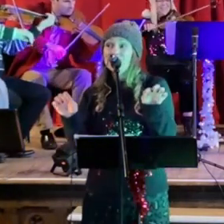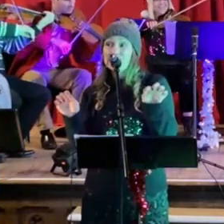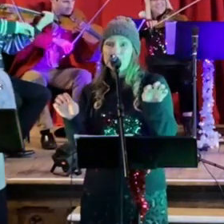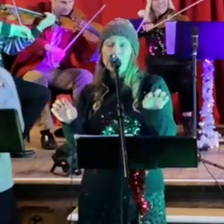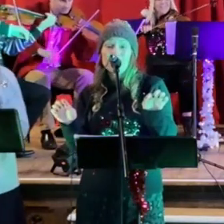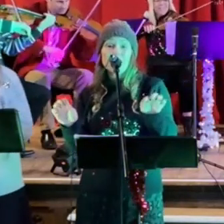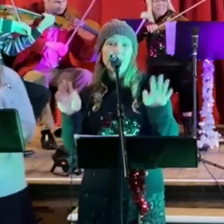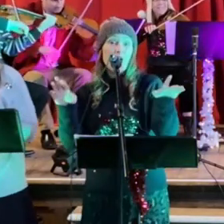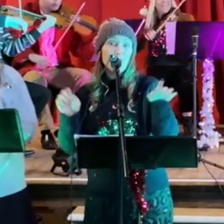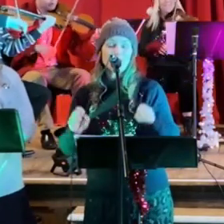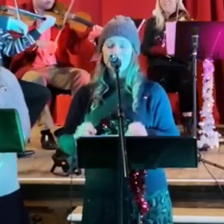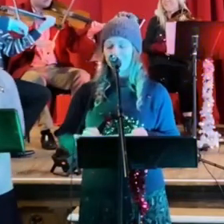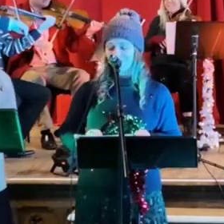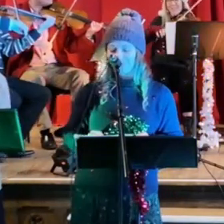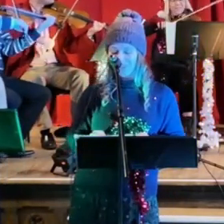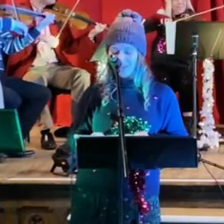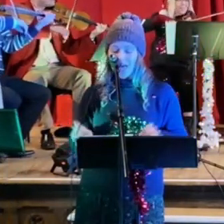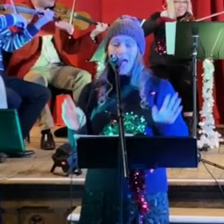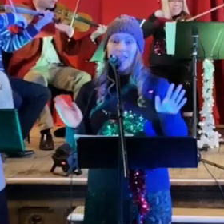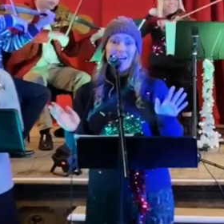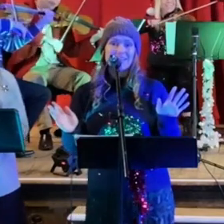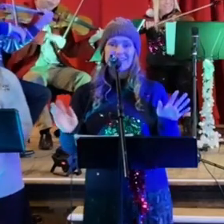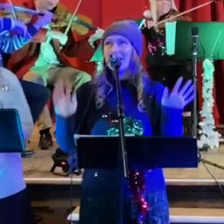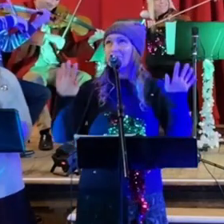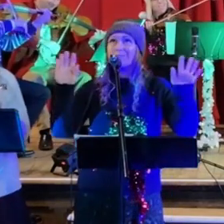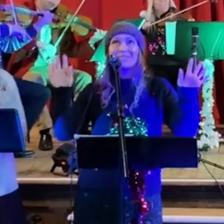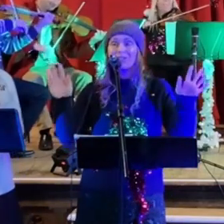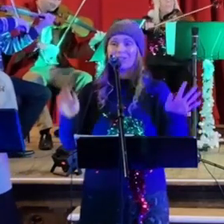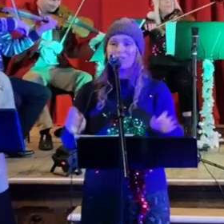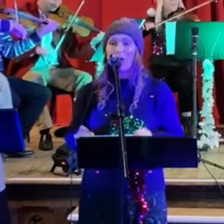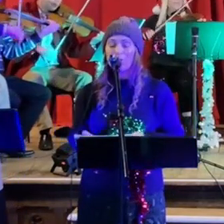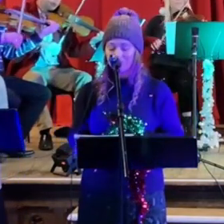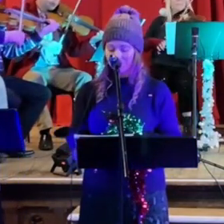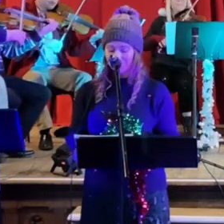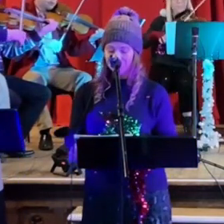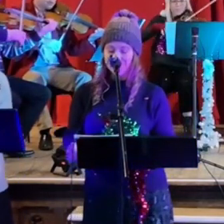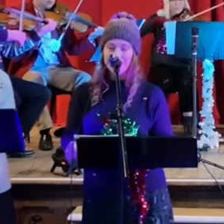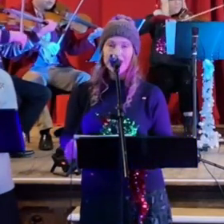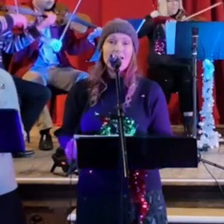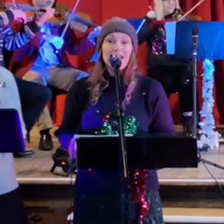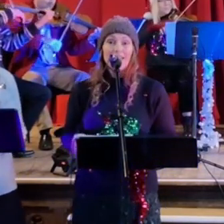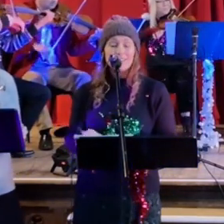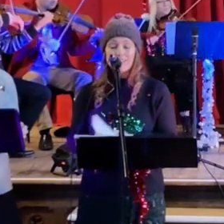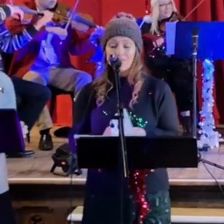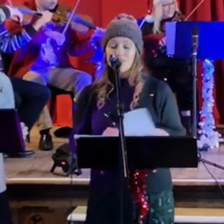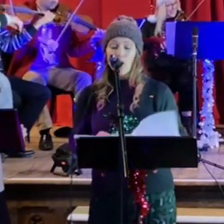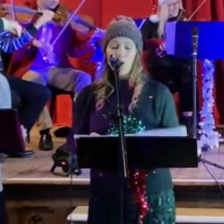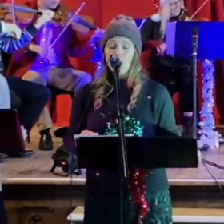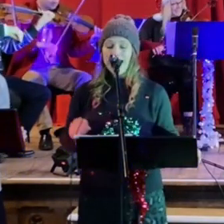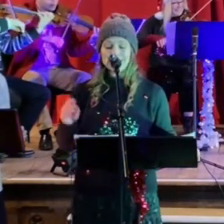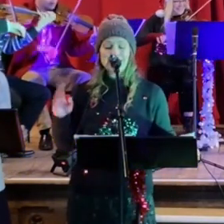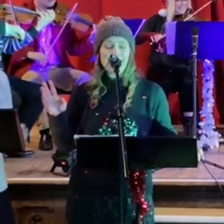Candles burning low, lots of mistletoe, lots of snow and